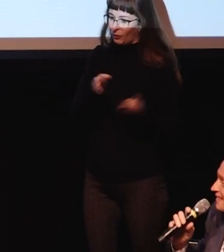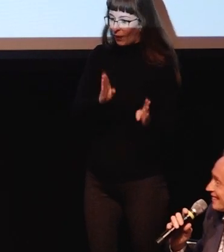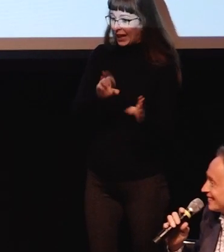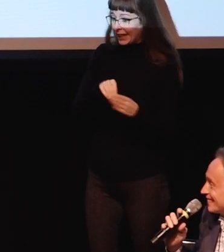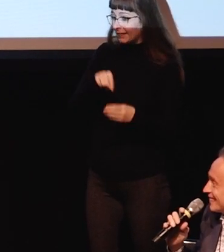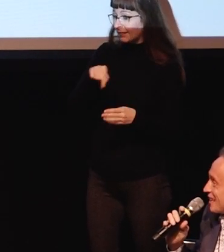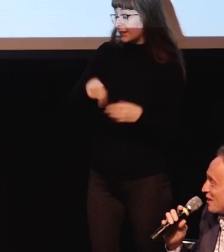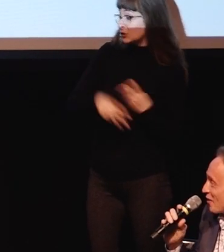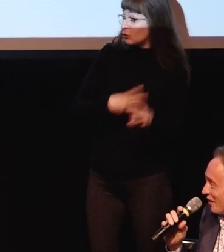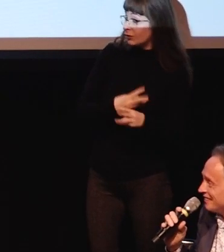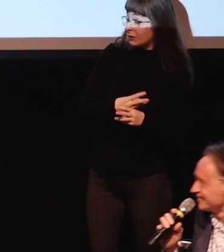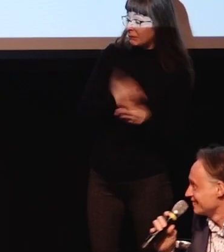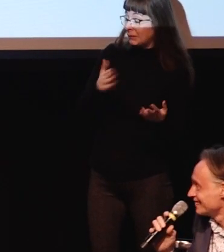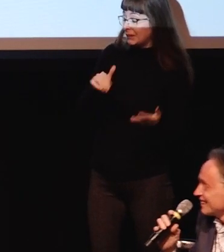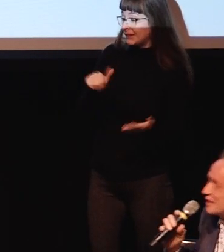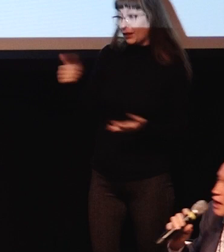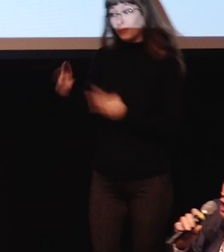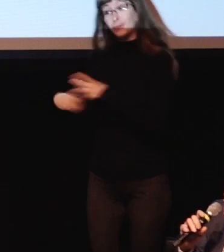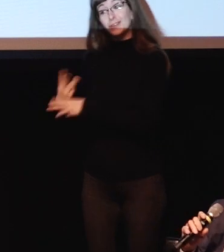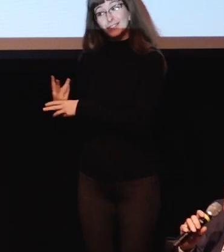perhaps another one.